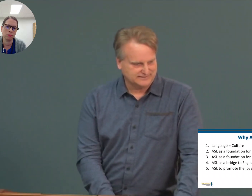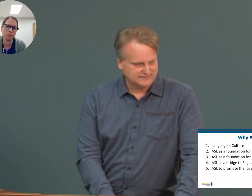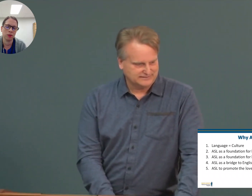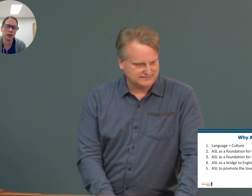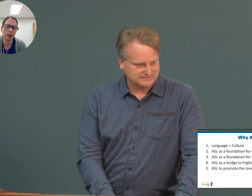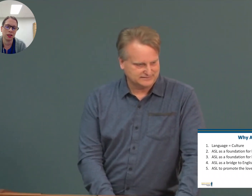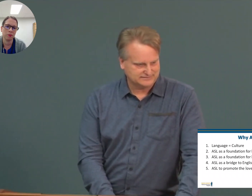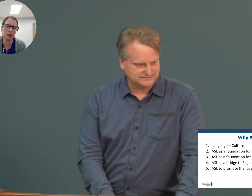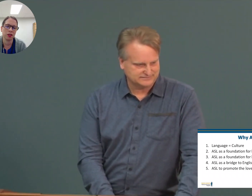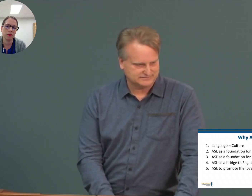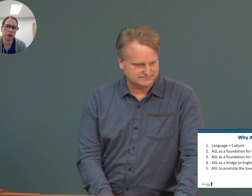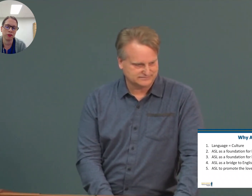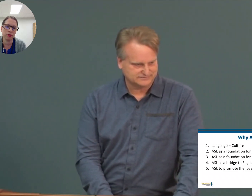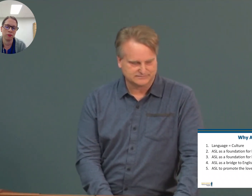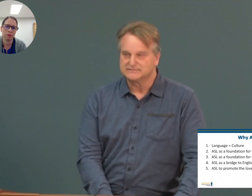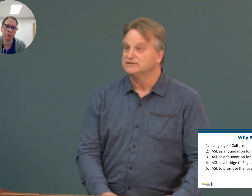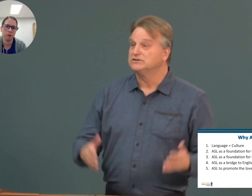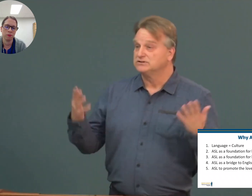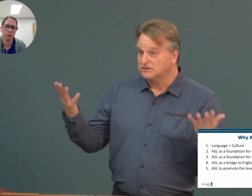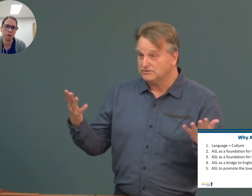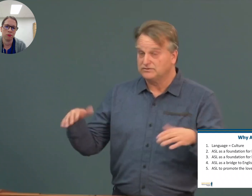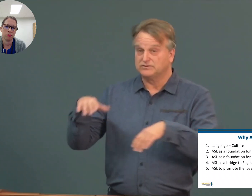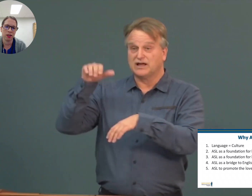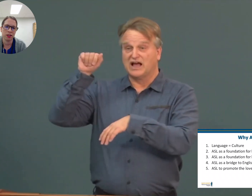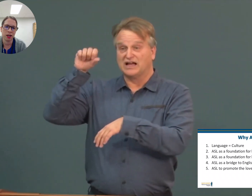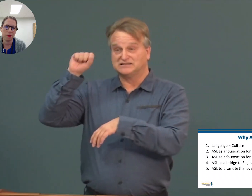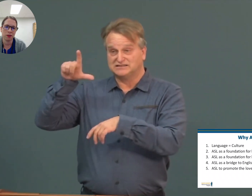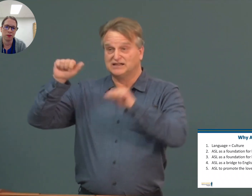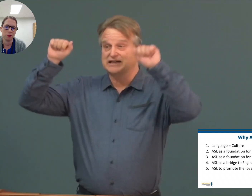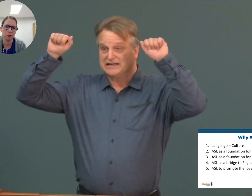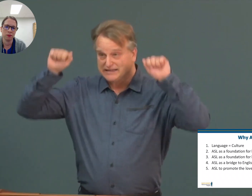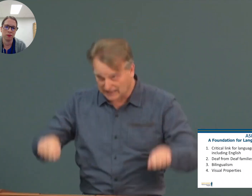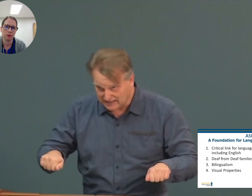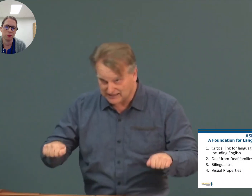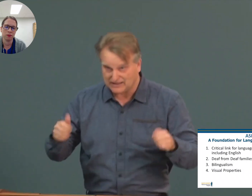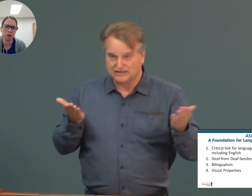But signing must come first for that to happen.